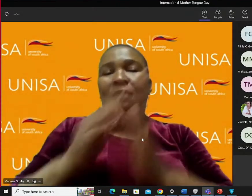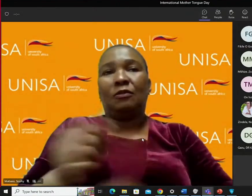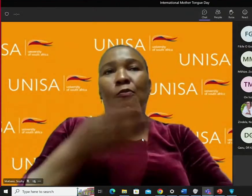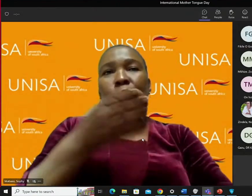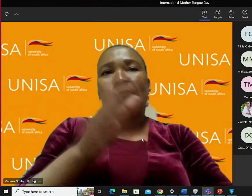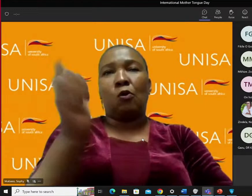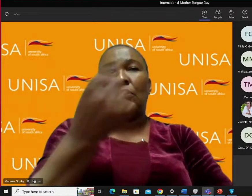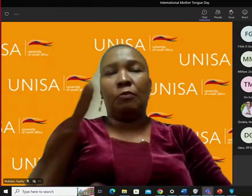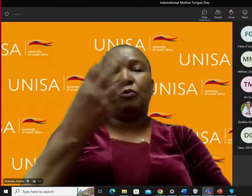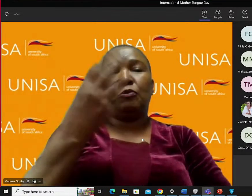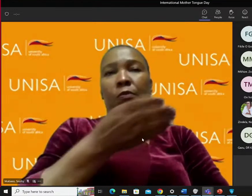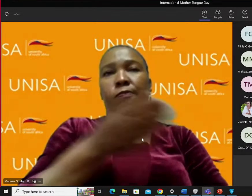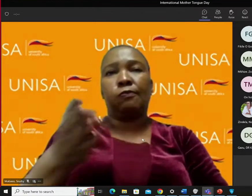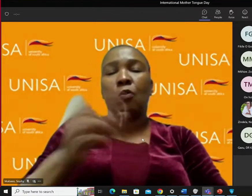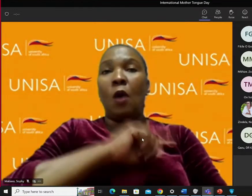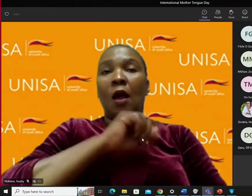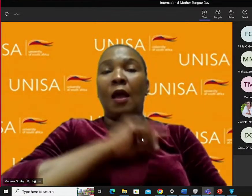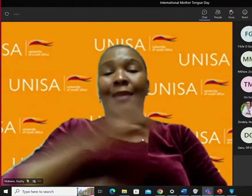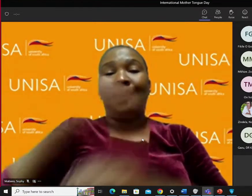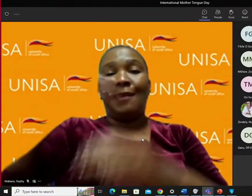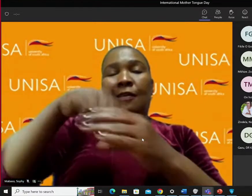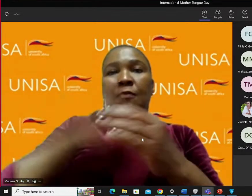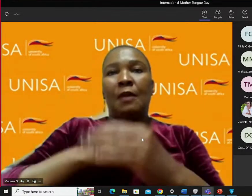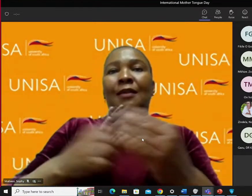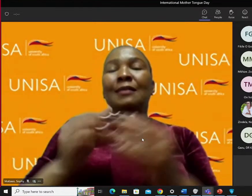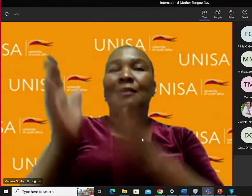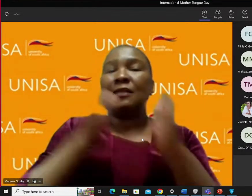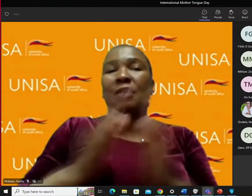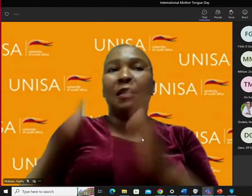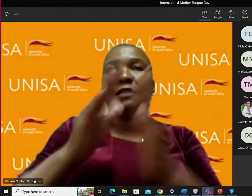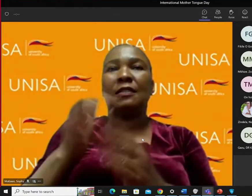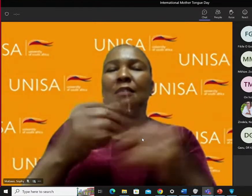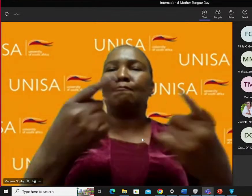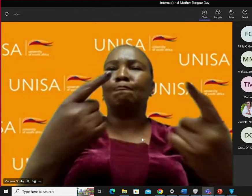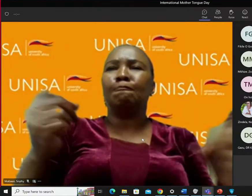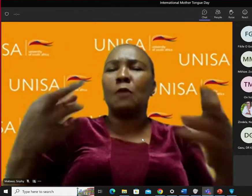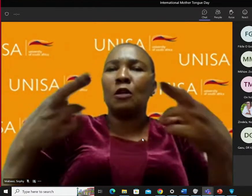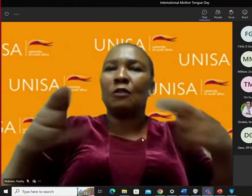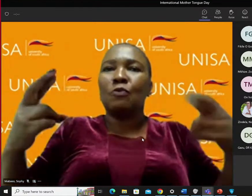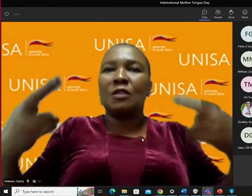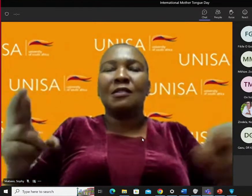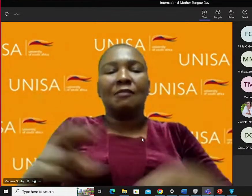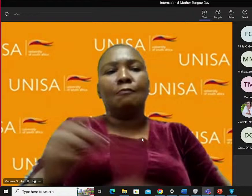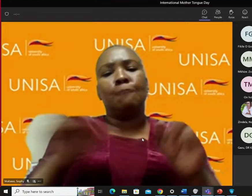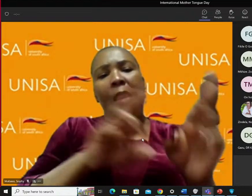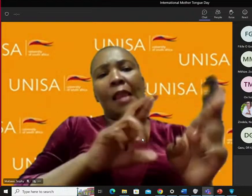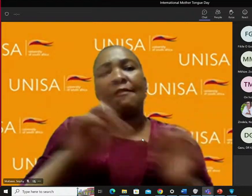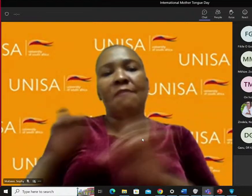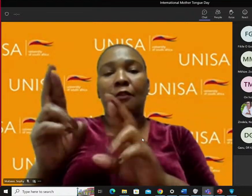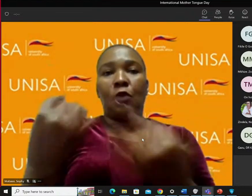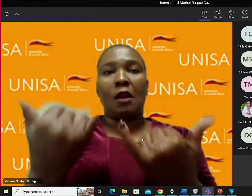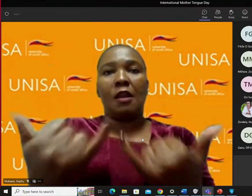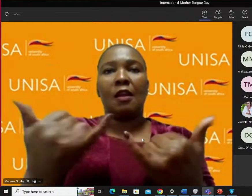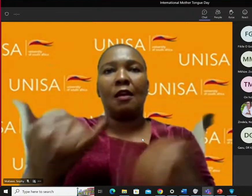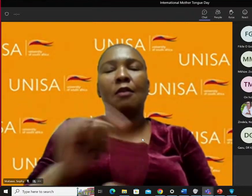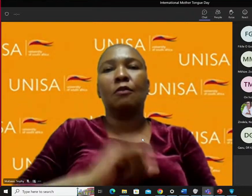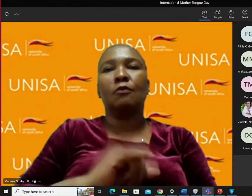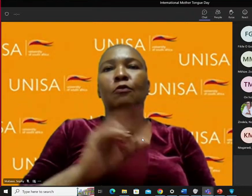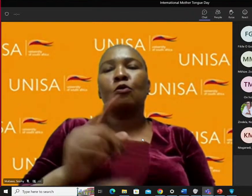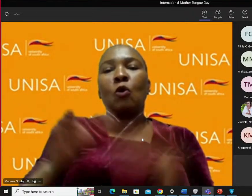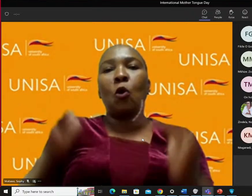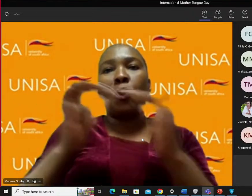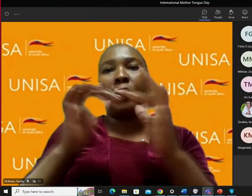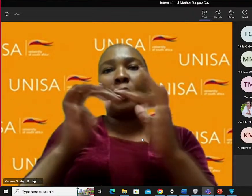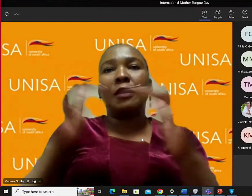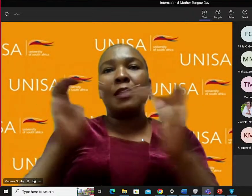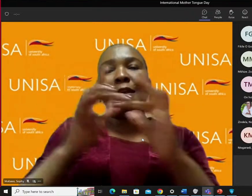because in my slides are links to the various resources that I will only refer to now. Also contact details for those